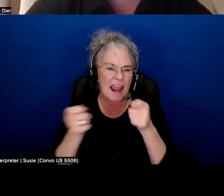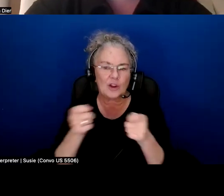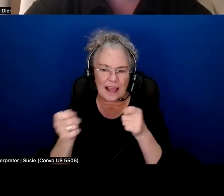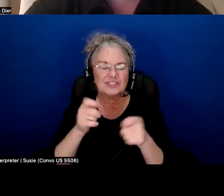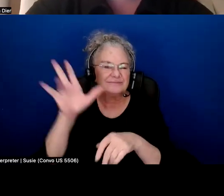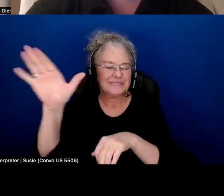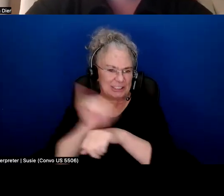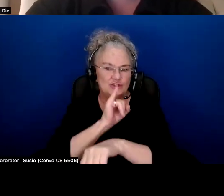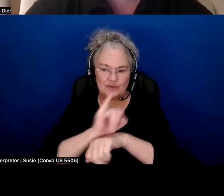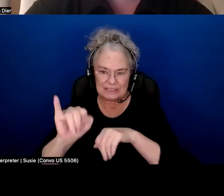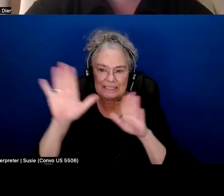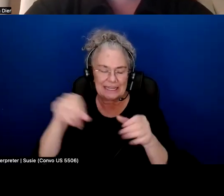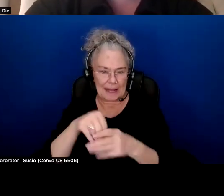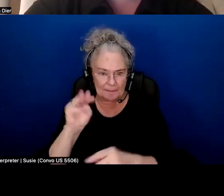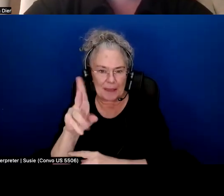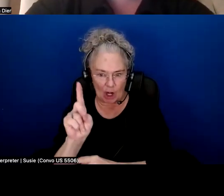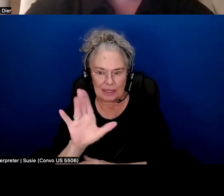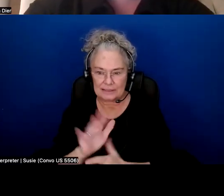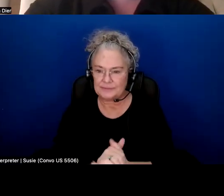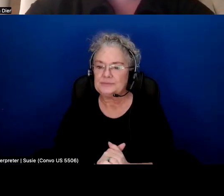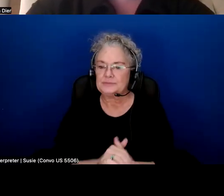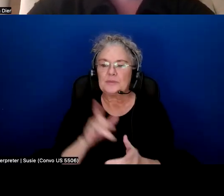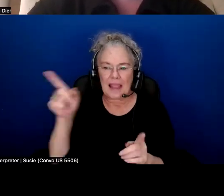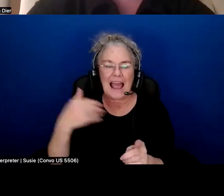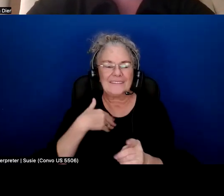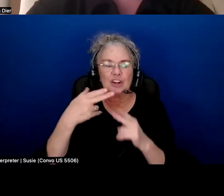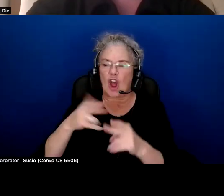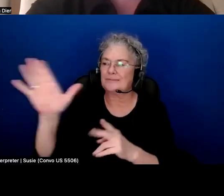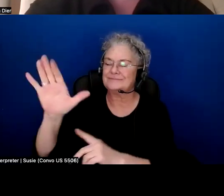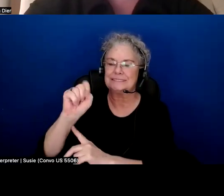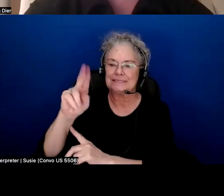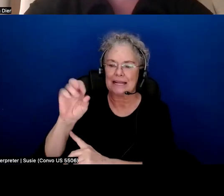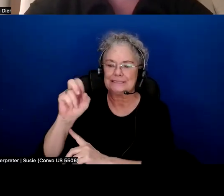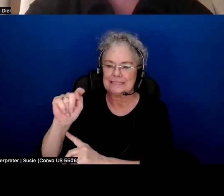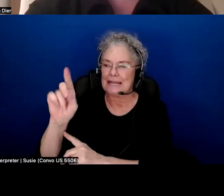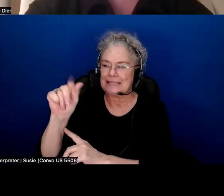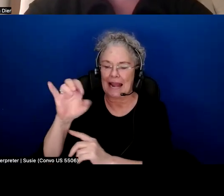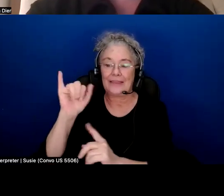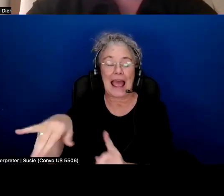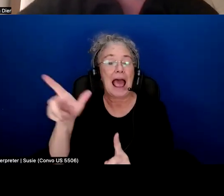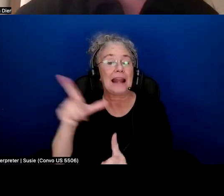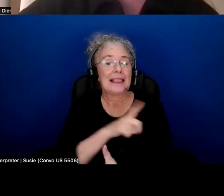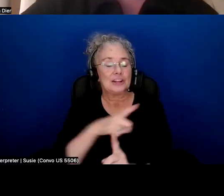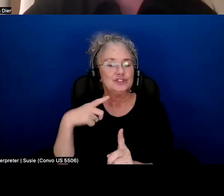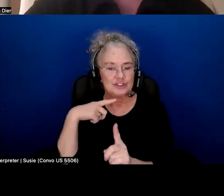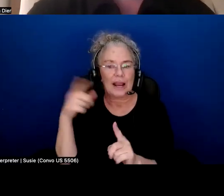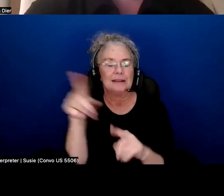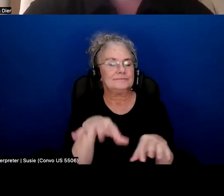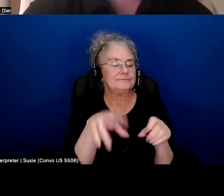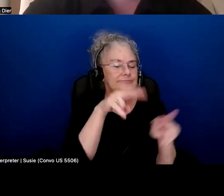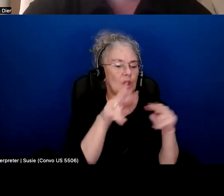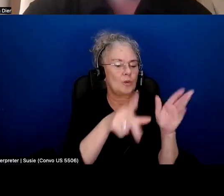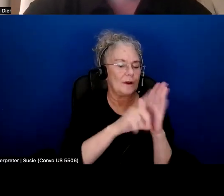industry regulations in Maryland, that they have some sunset date at which the legislature takes up a review